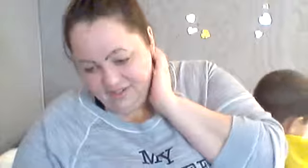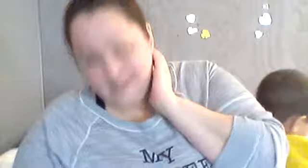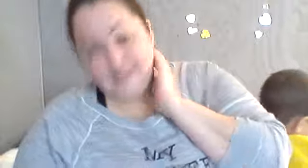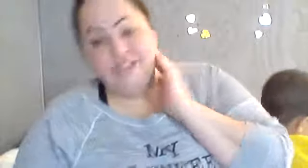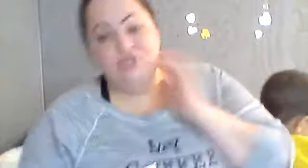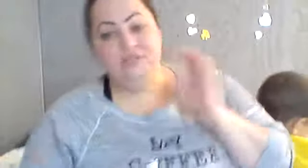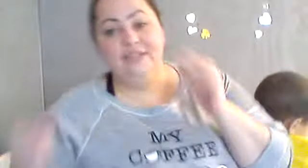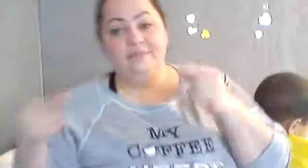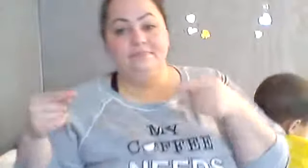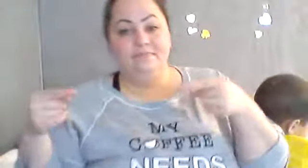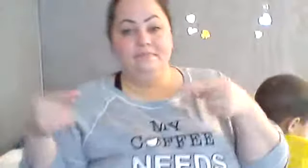Injury.